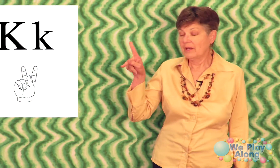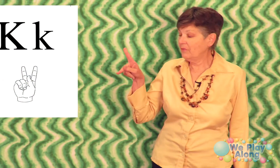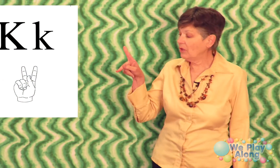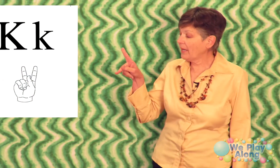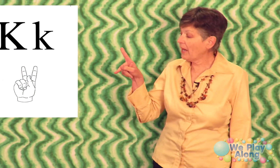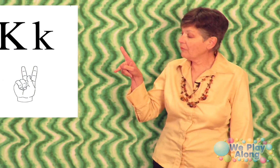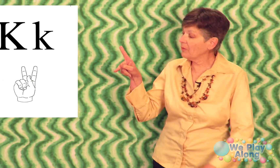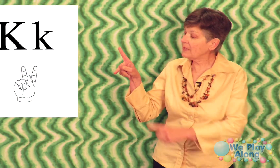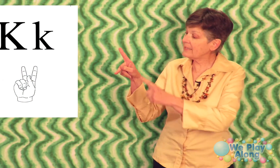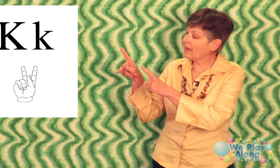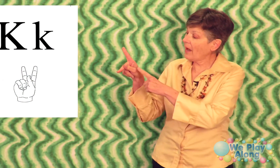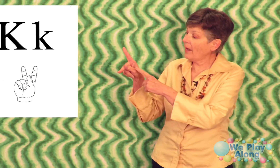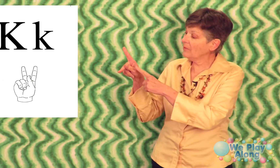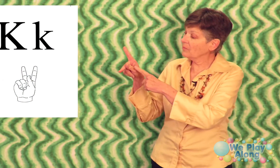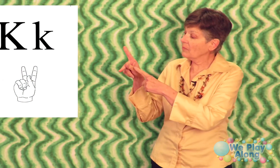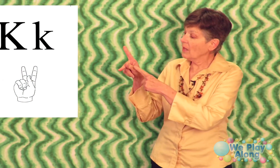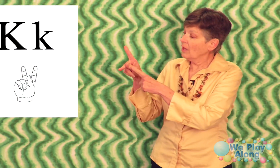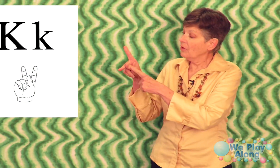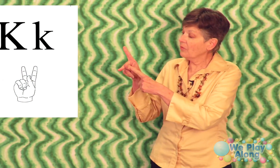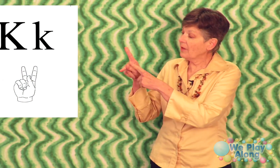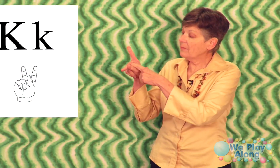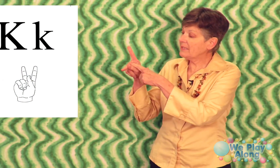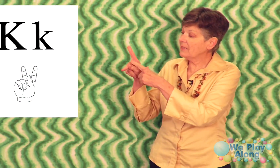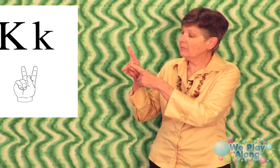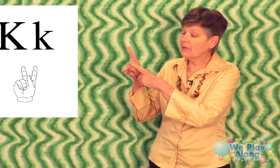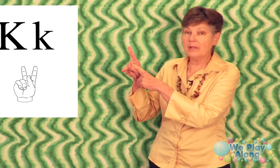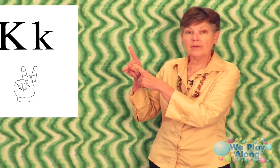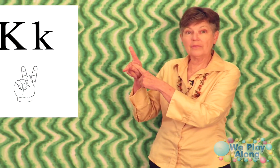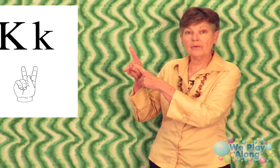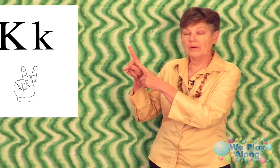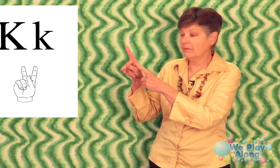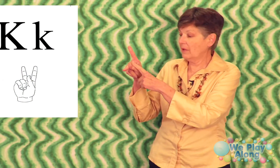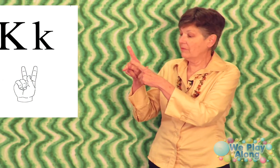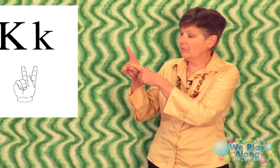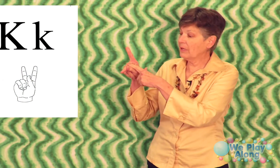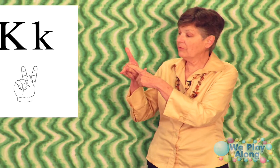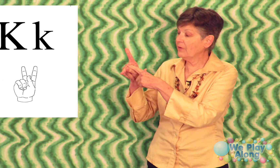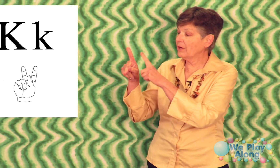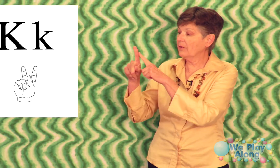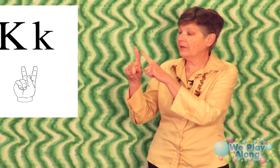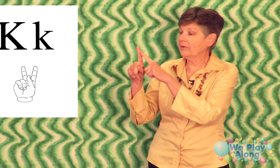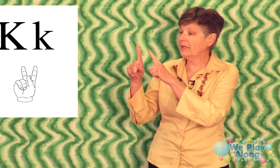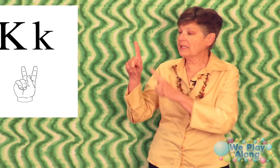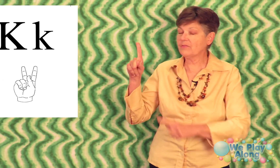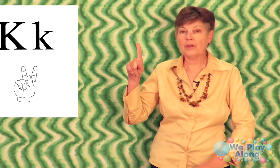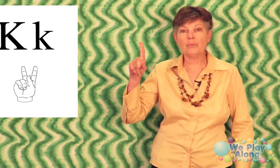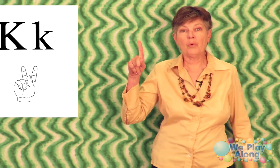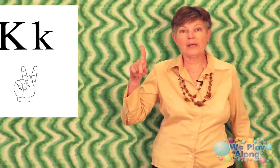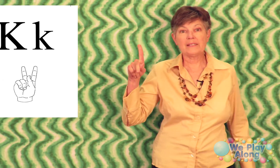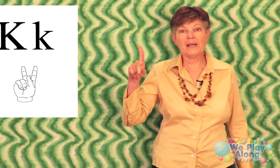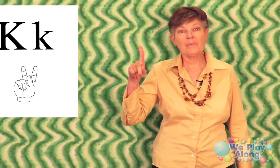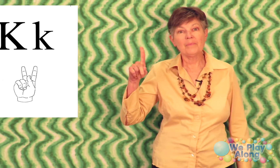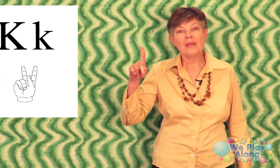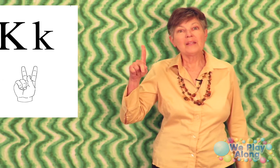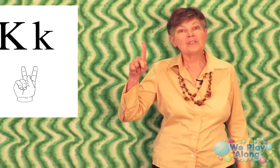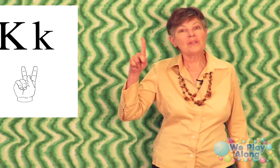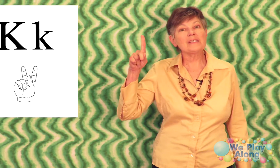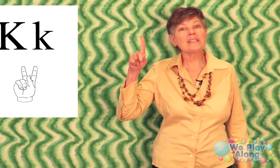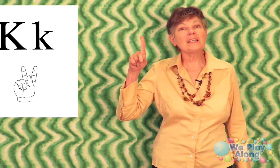If you look at it from the side, your thumb is in the middle of your middle finger and your index finger points up. So this is the